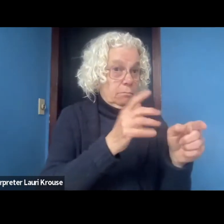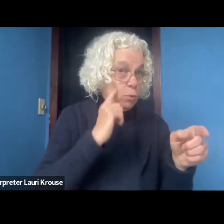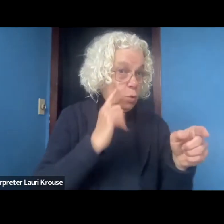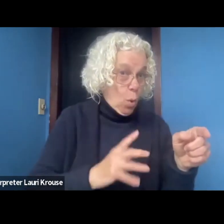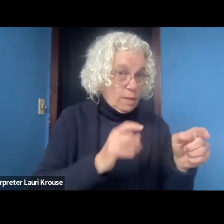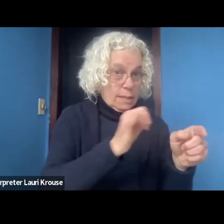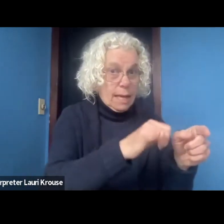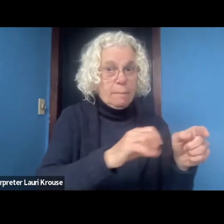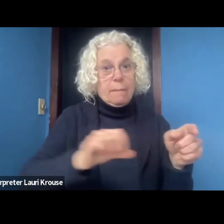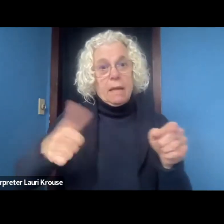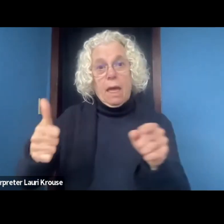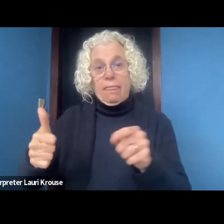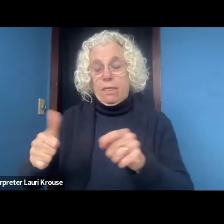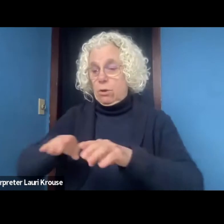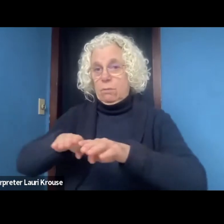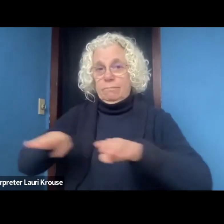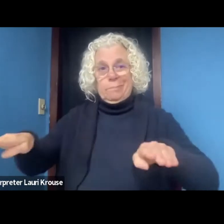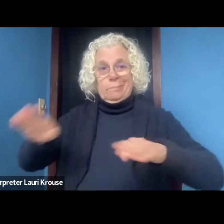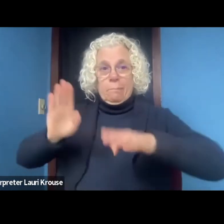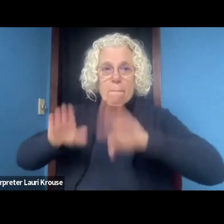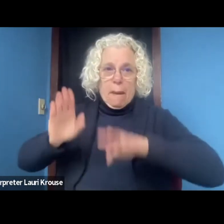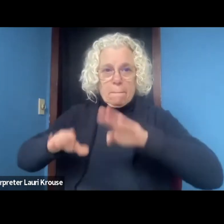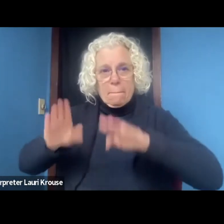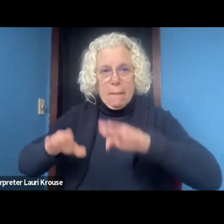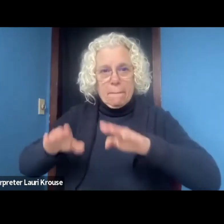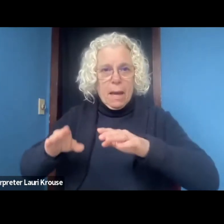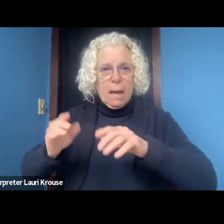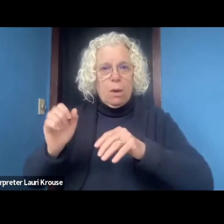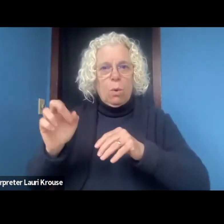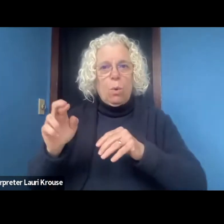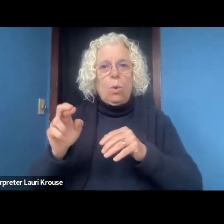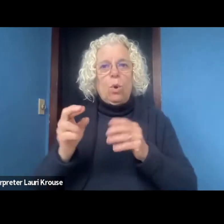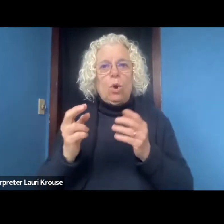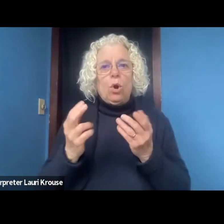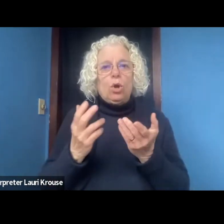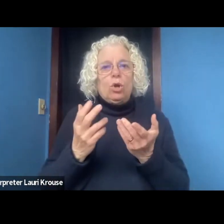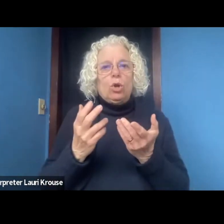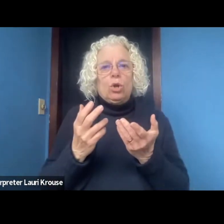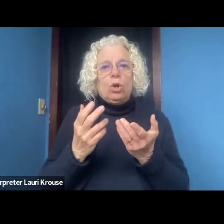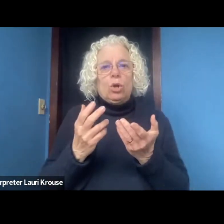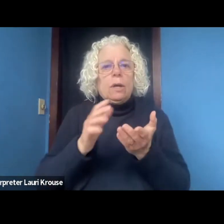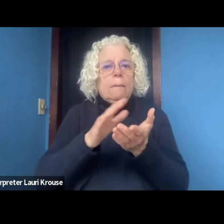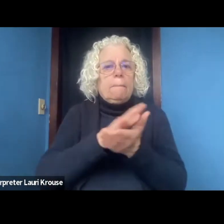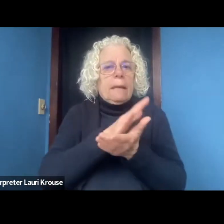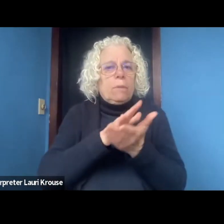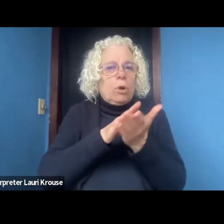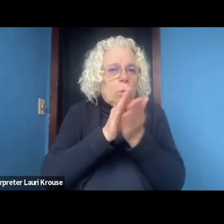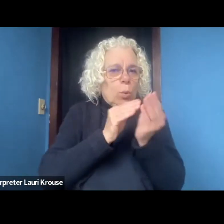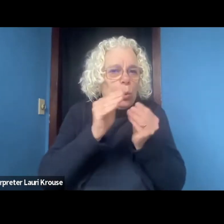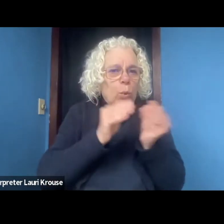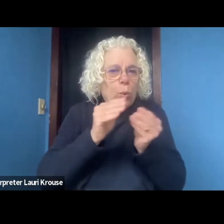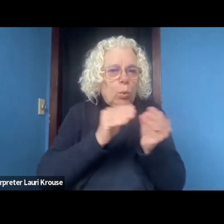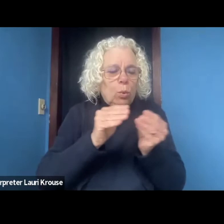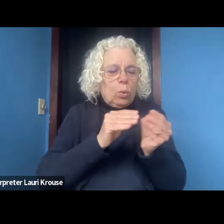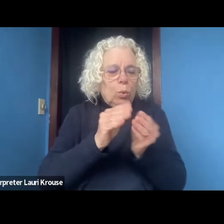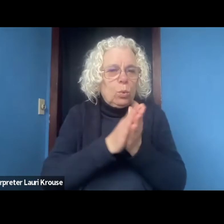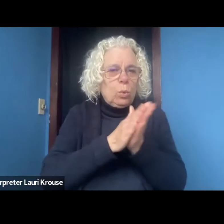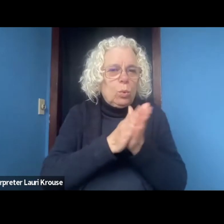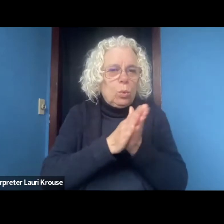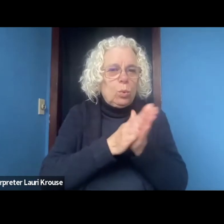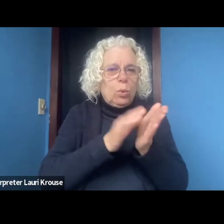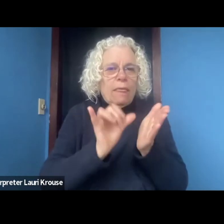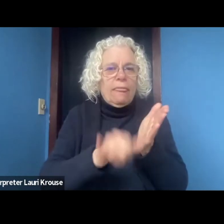want something very loud, or do I want, a paper sound? So we can choose